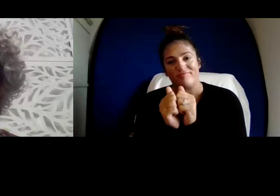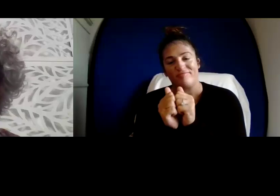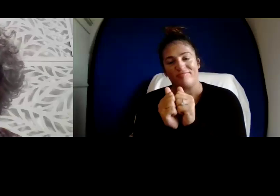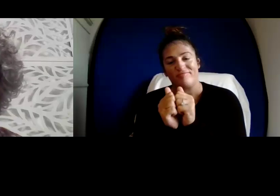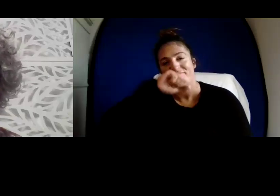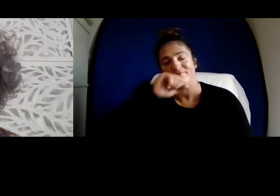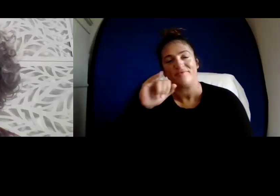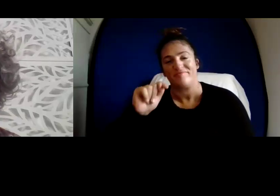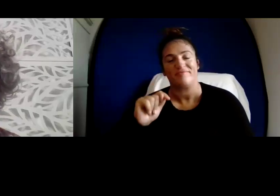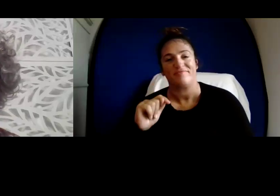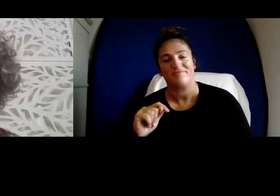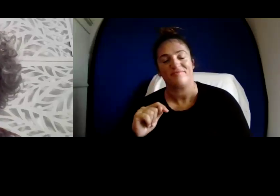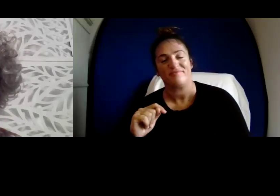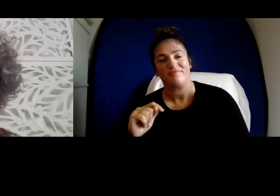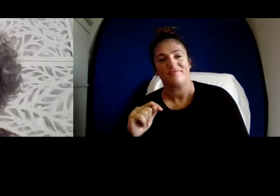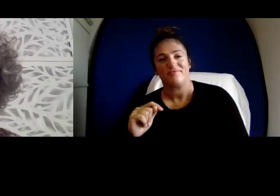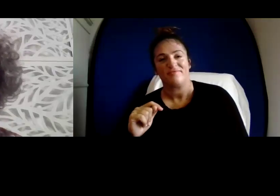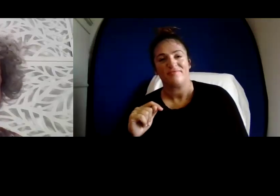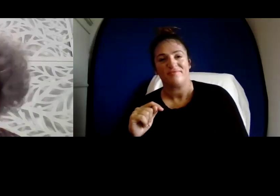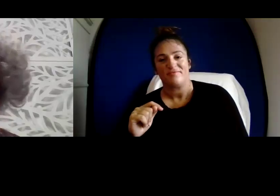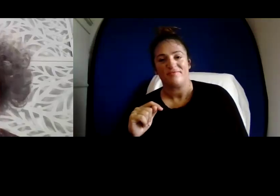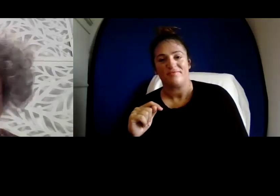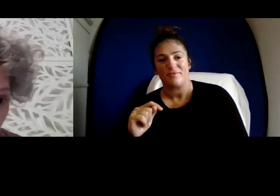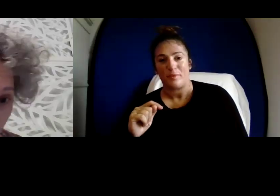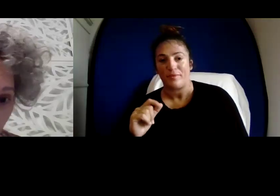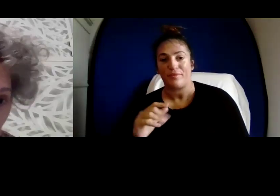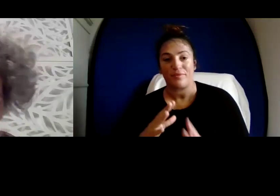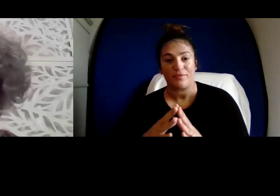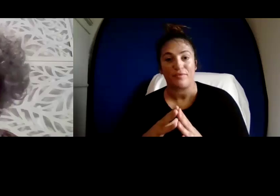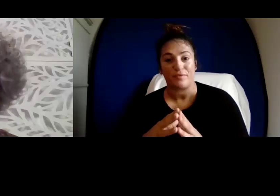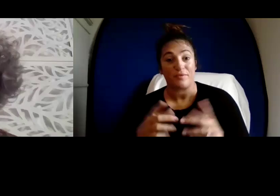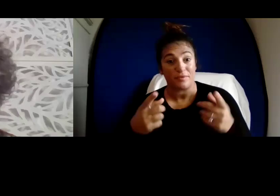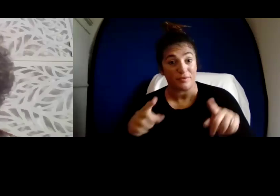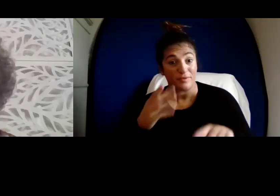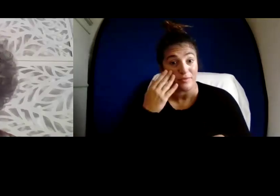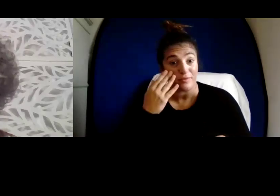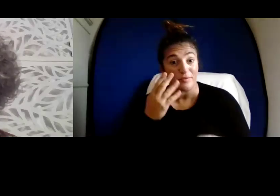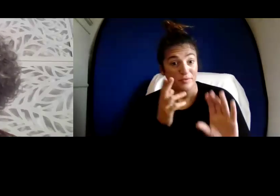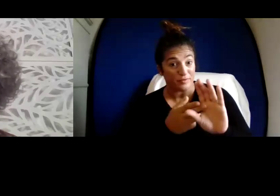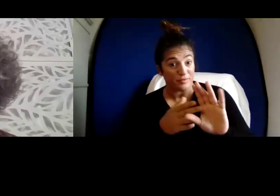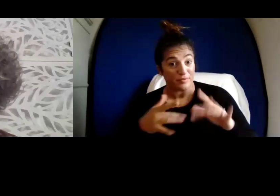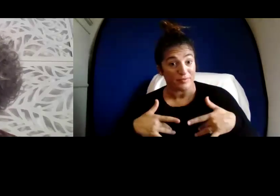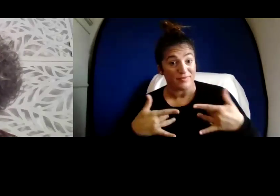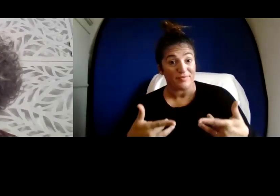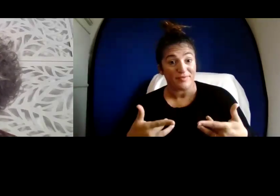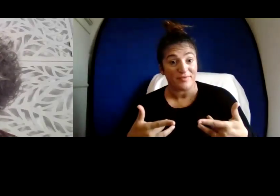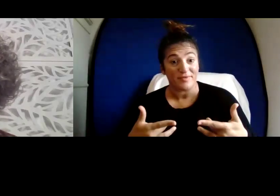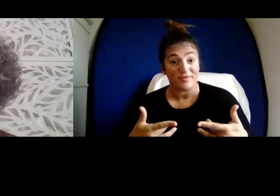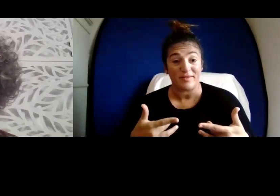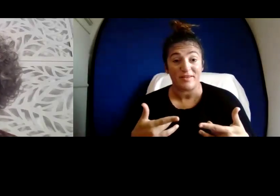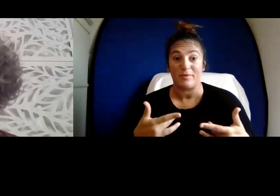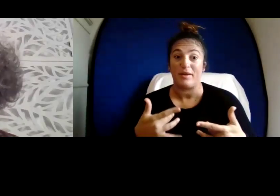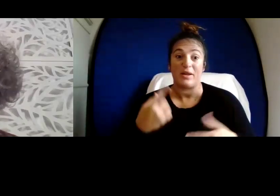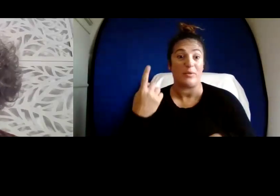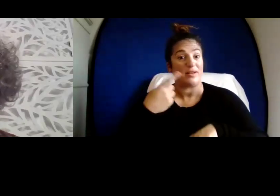it. So for as you well know, if you've come to our events before, these are not one and